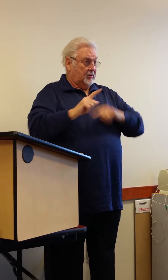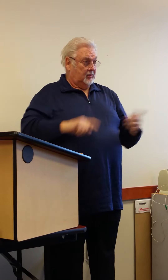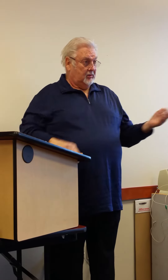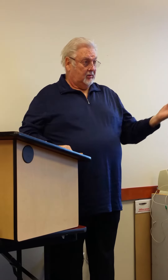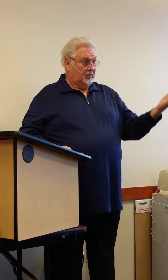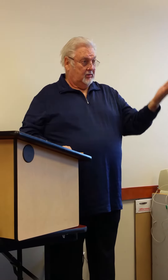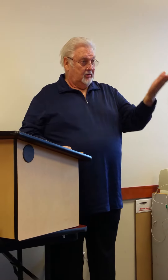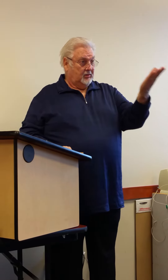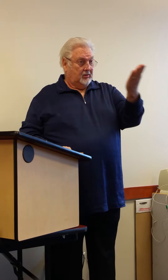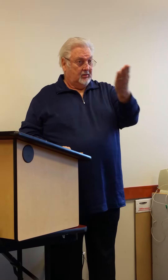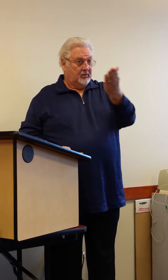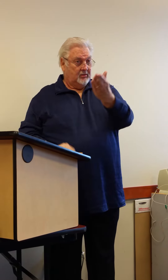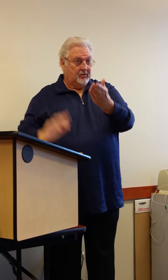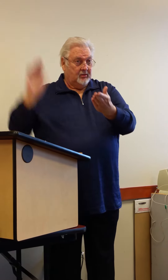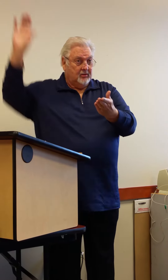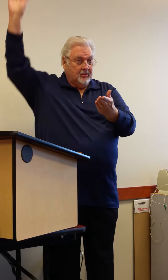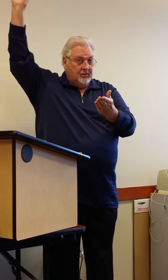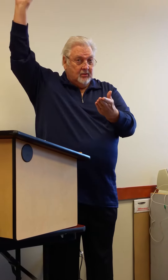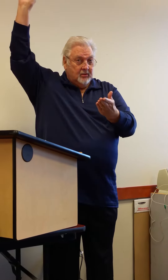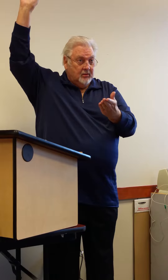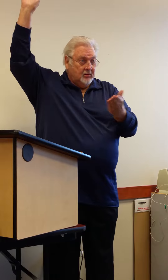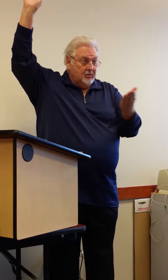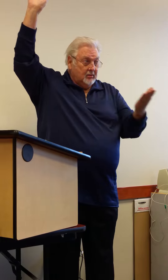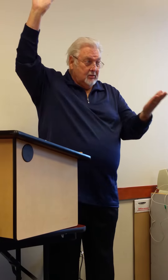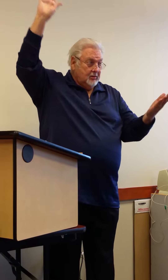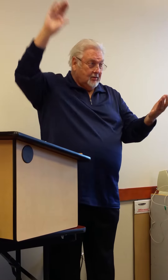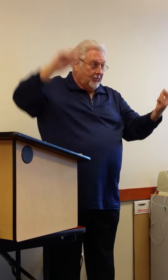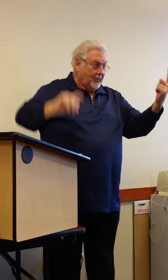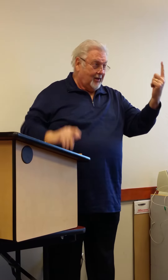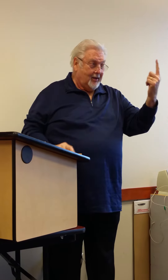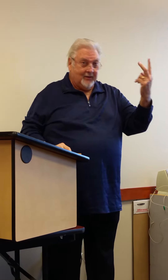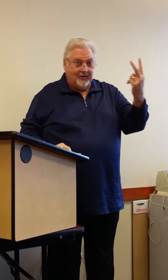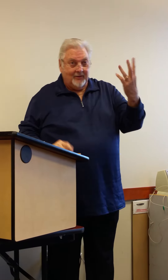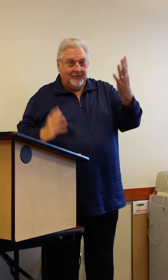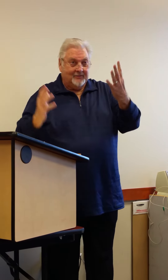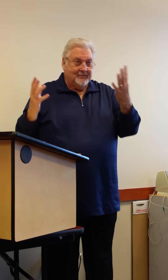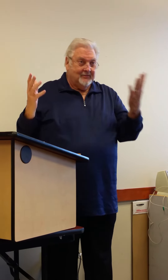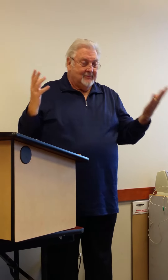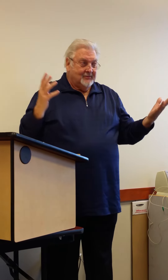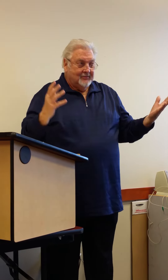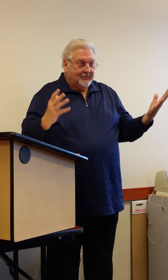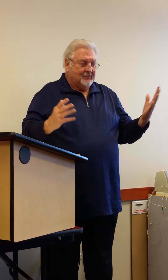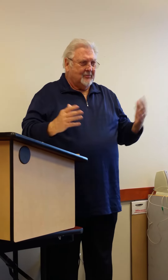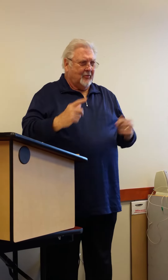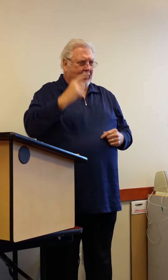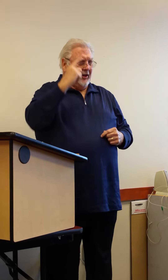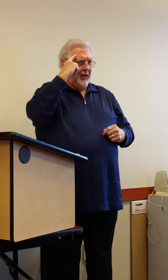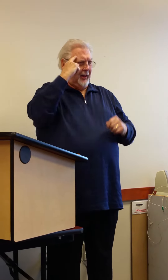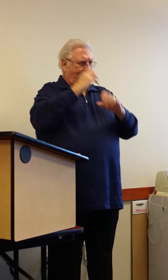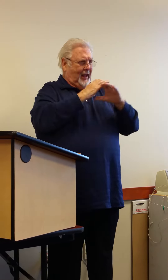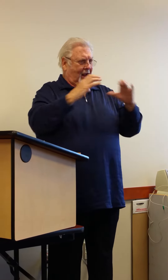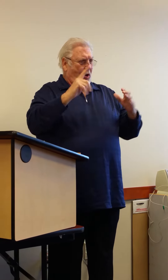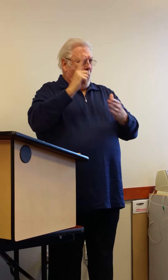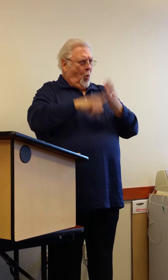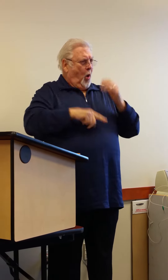know, do people know how to sign? Do you guys know how to sign out in the audience? Maybe there might be one, two, a little bit. But